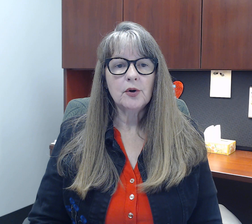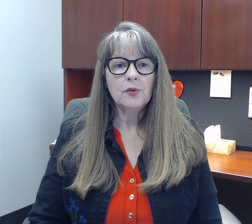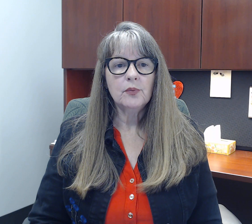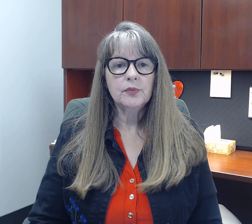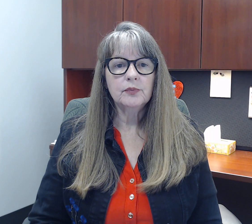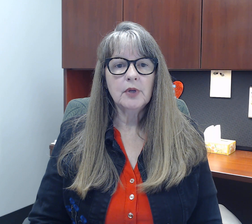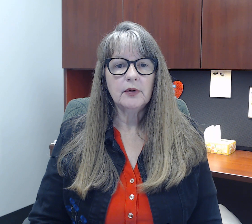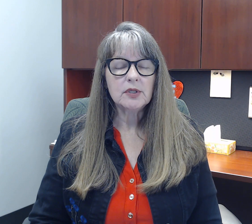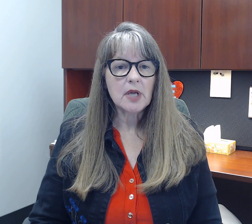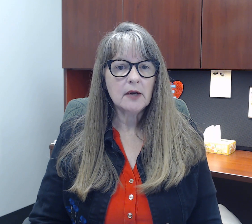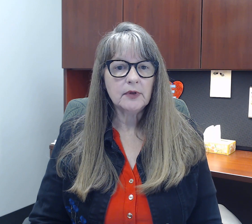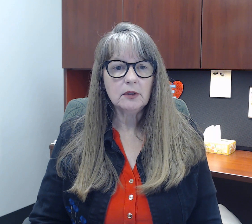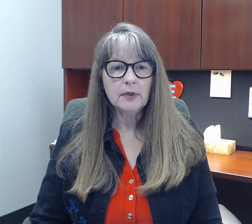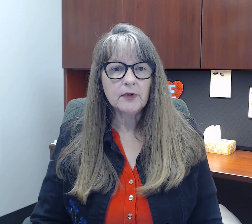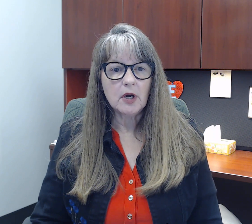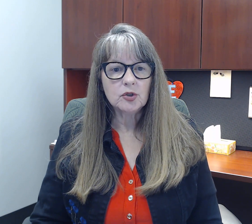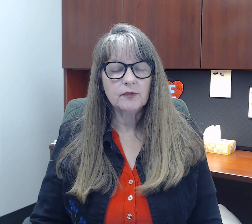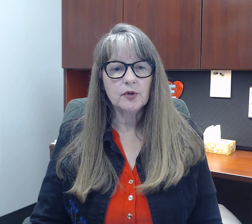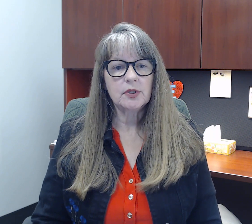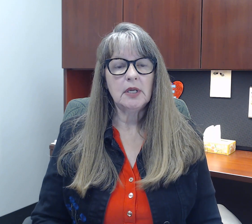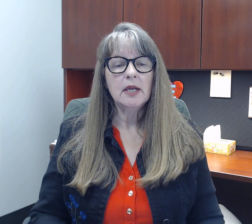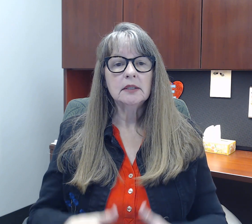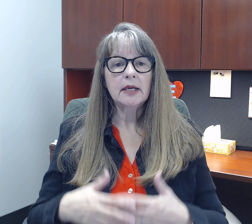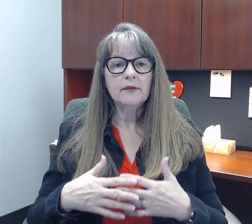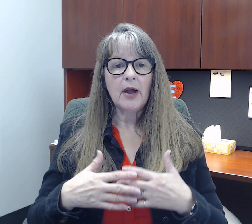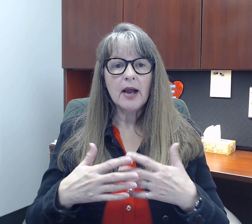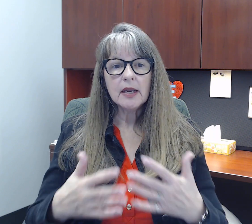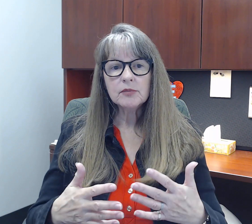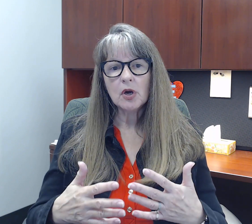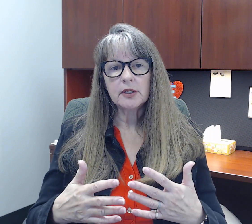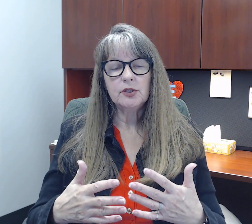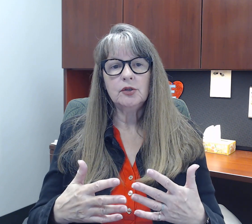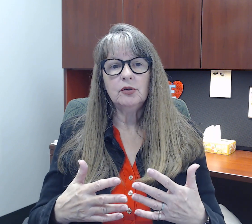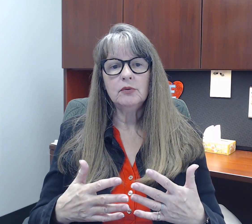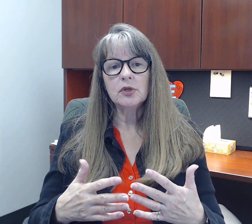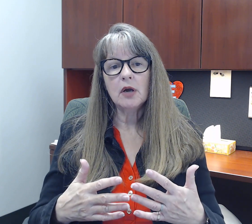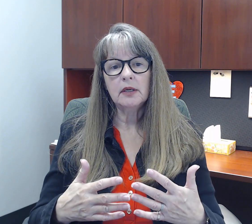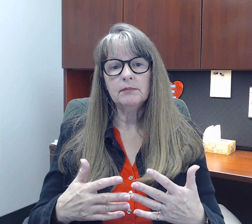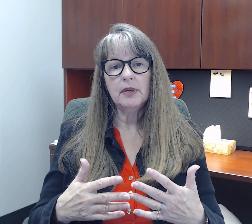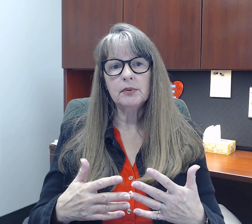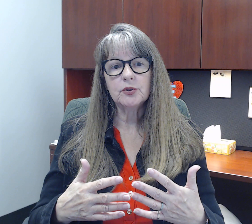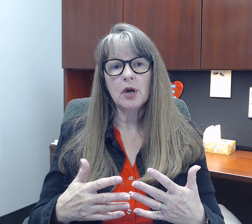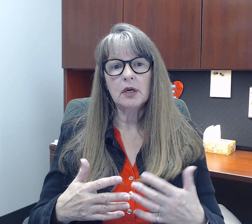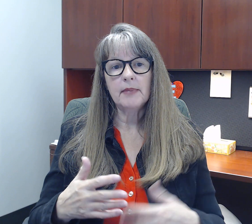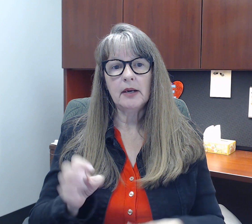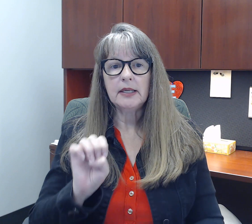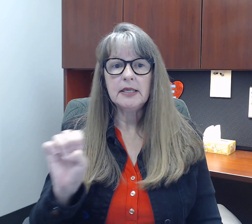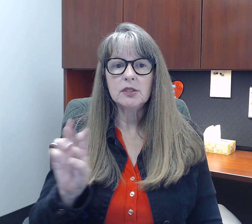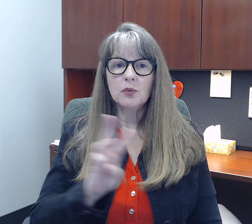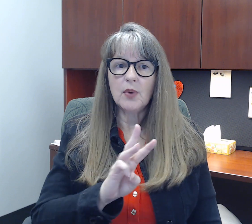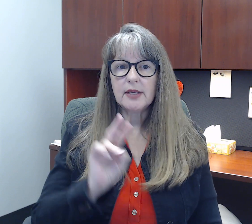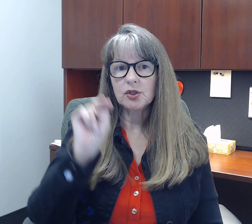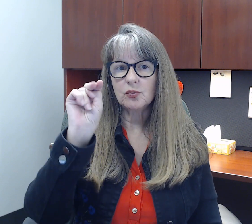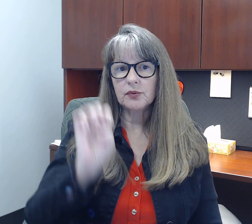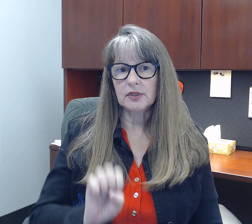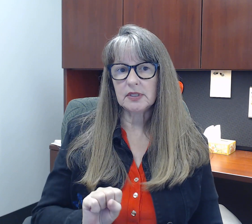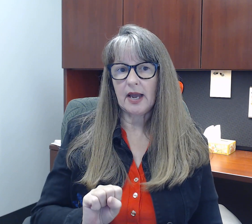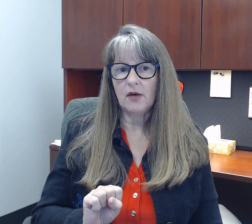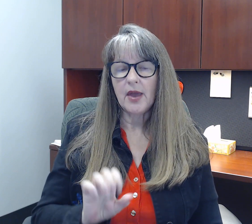So there is kind of a little bit of a controversy. Like if I am talking to you and people talking about east and west, north and south,